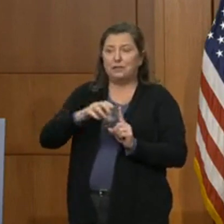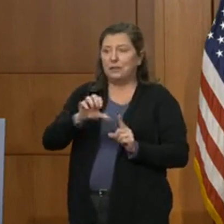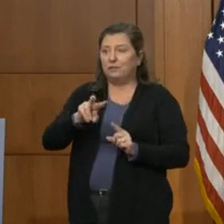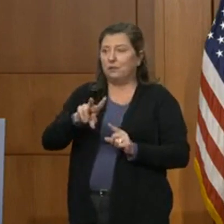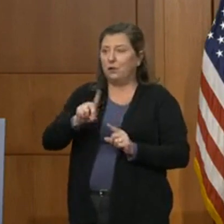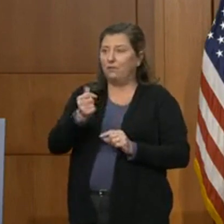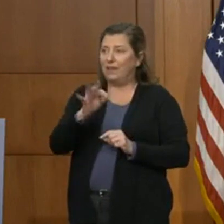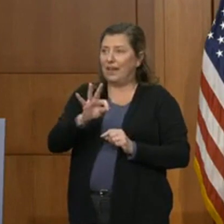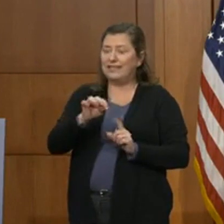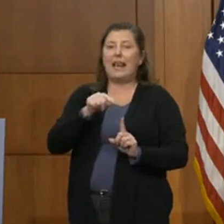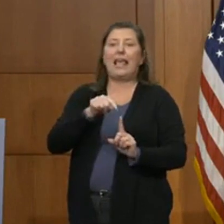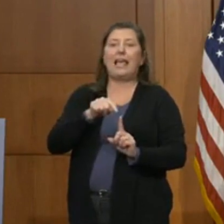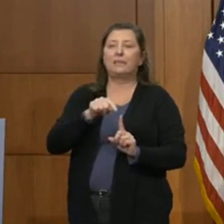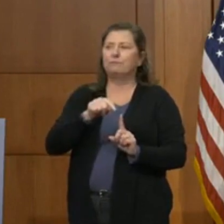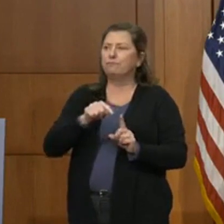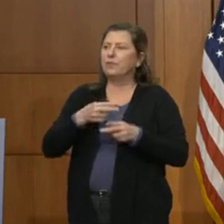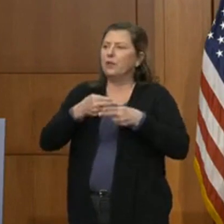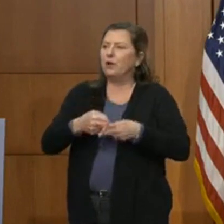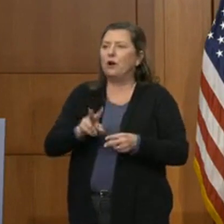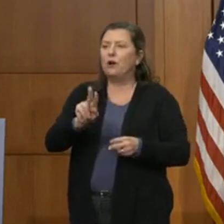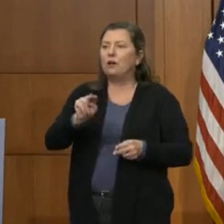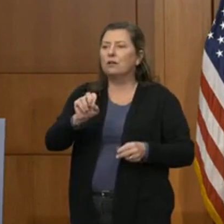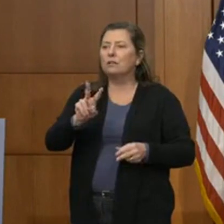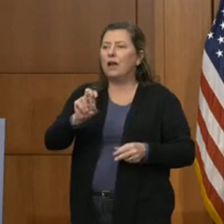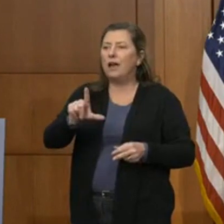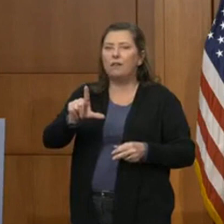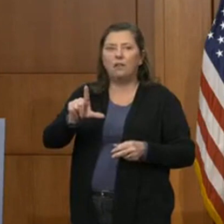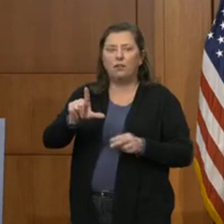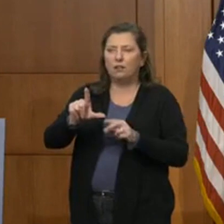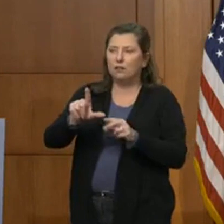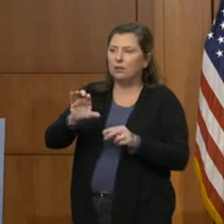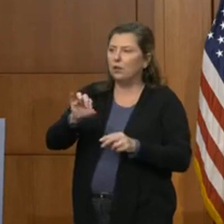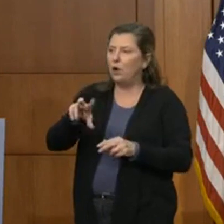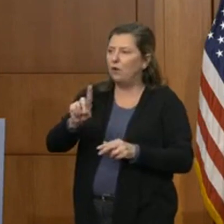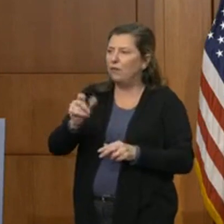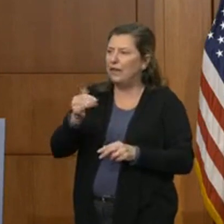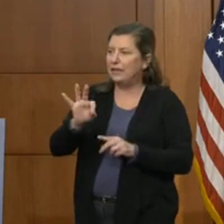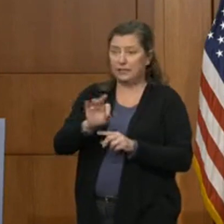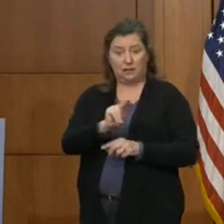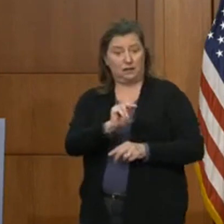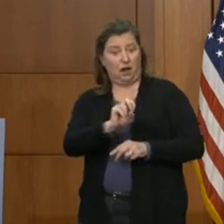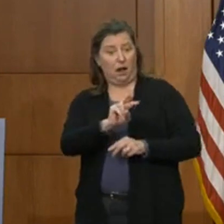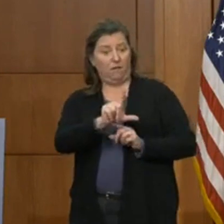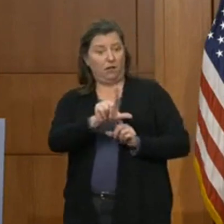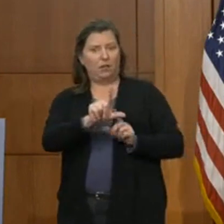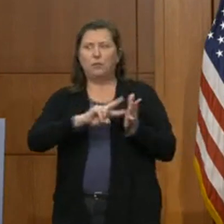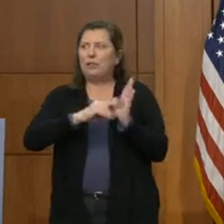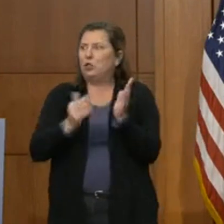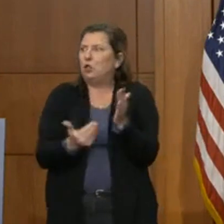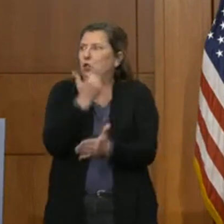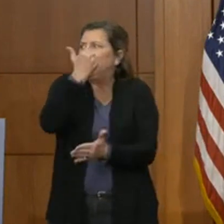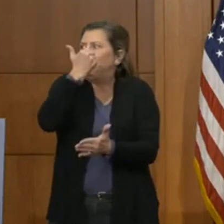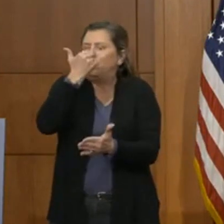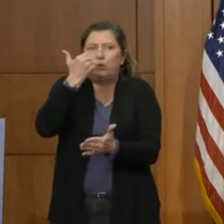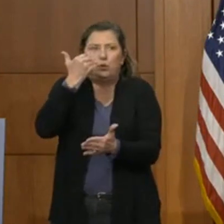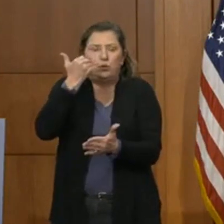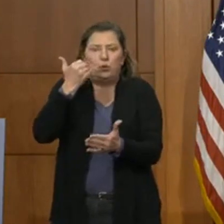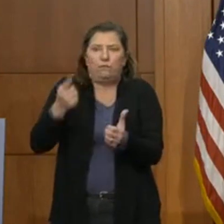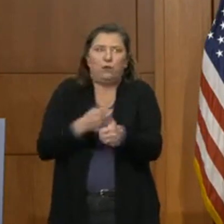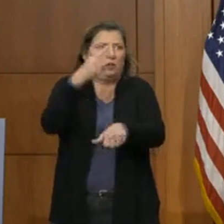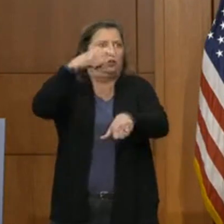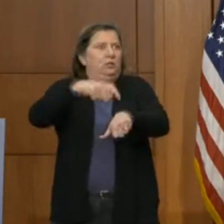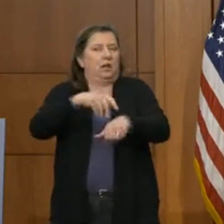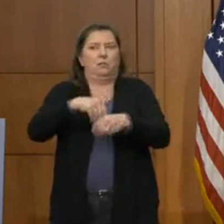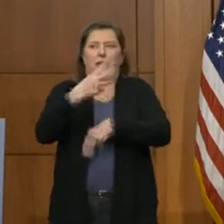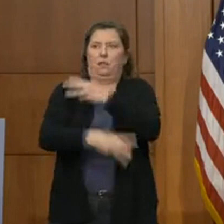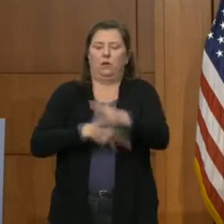and they call this a novel COVID-19, novel meaning that it's new to the world. It's